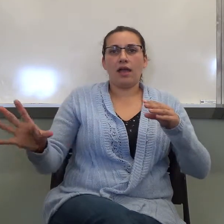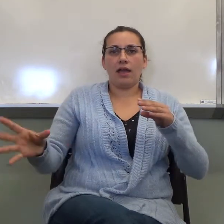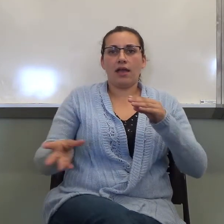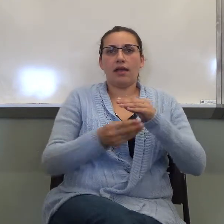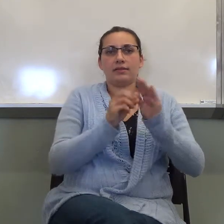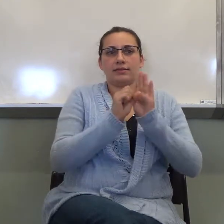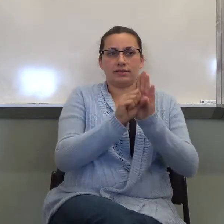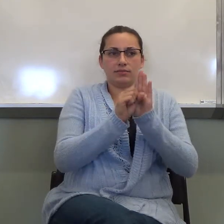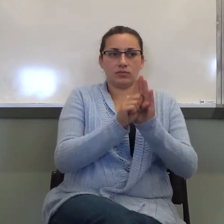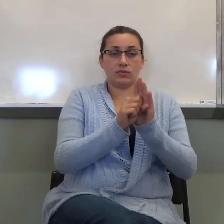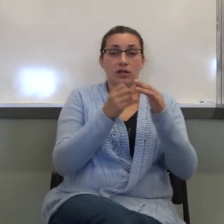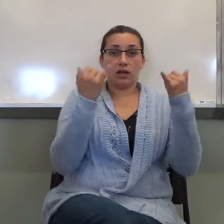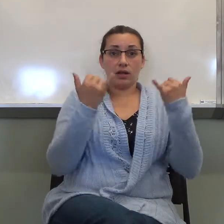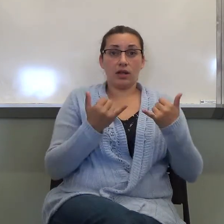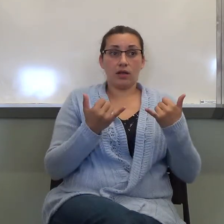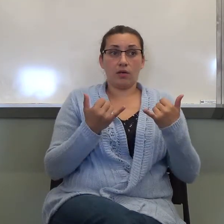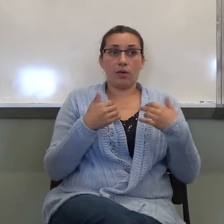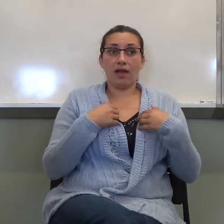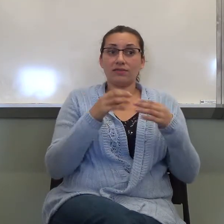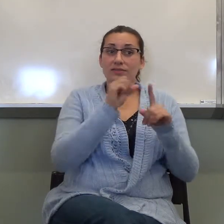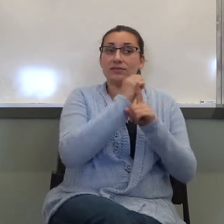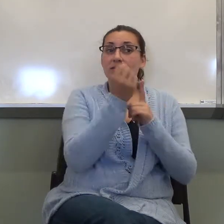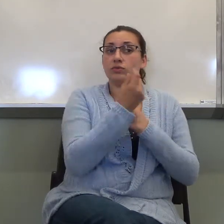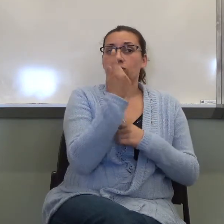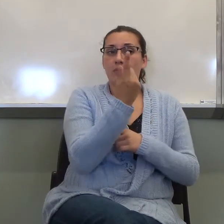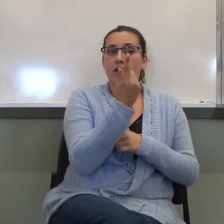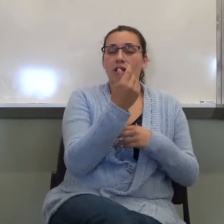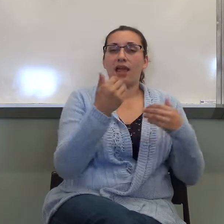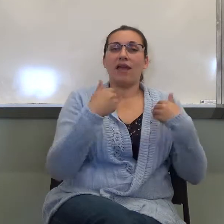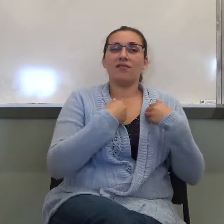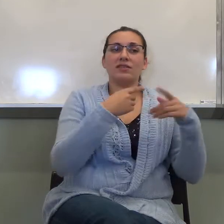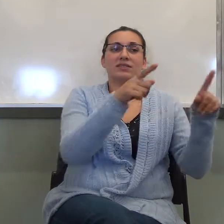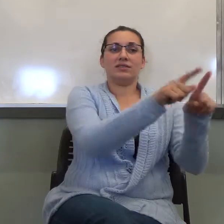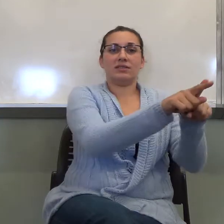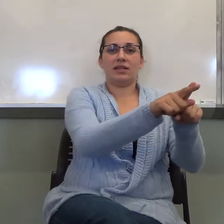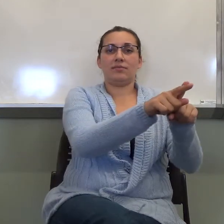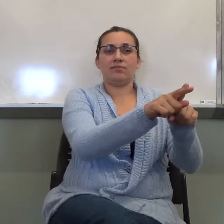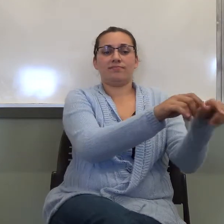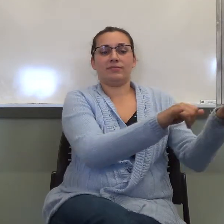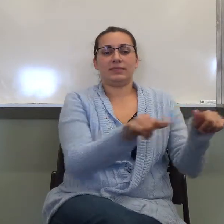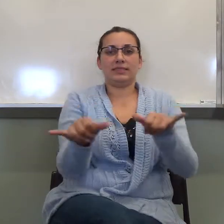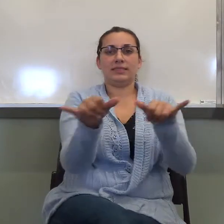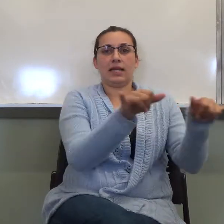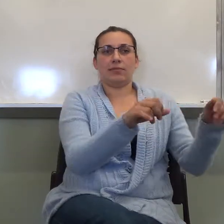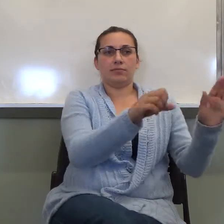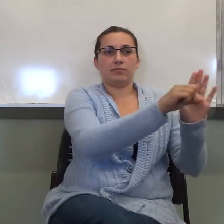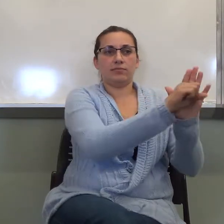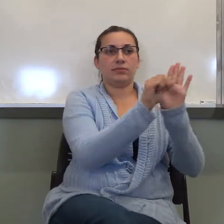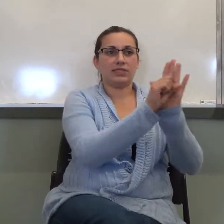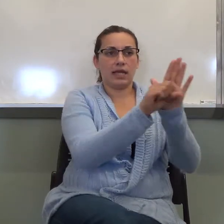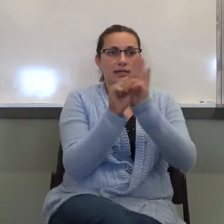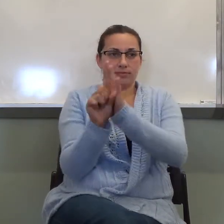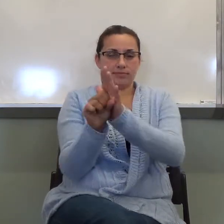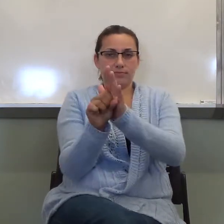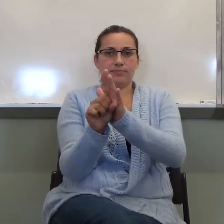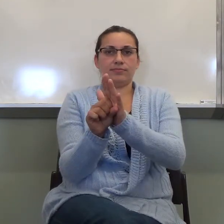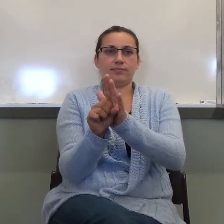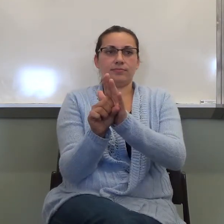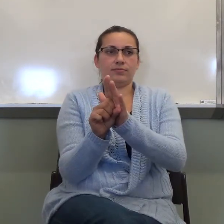Okay, now we've got a case 1. We've got same signs. Add 2 absolute values, 6 and 16, and attach